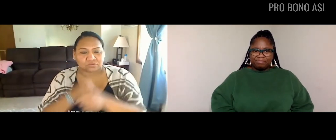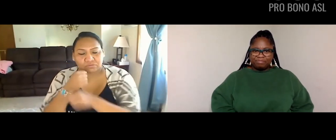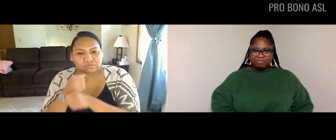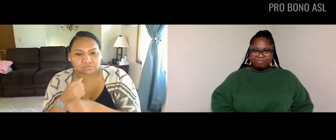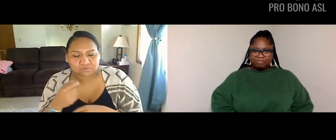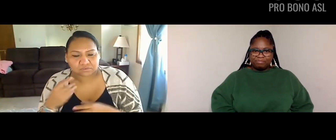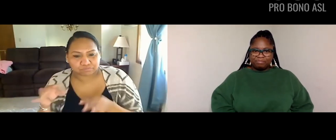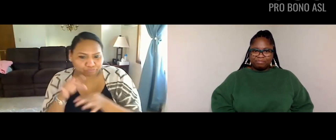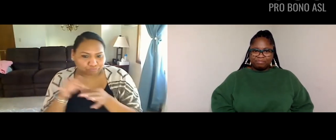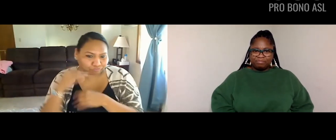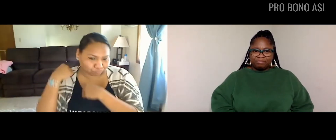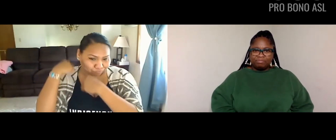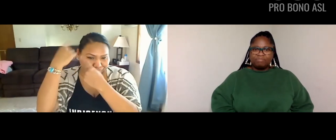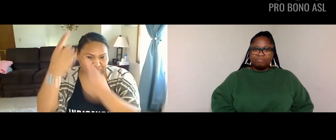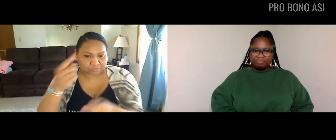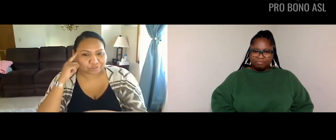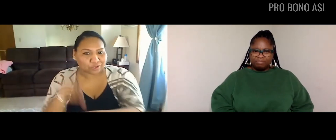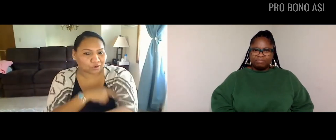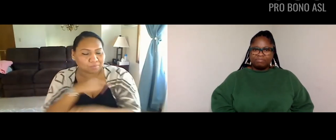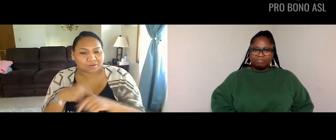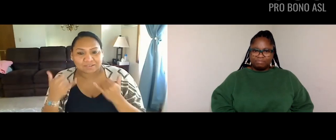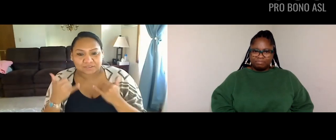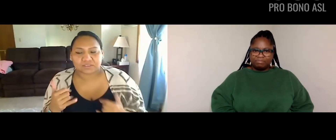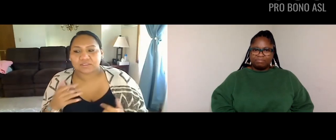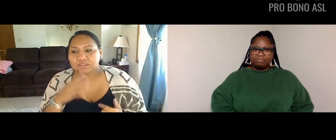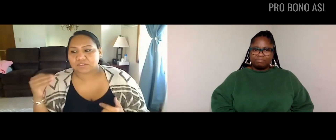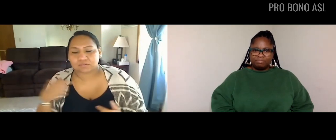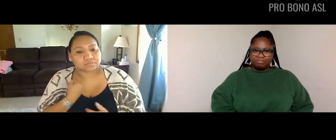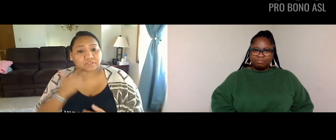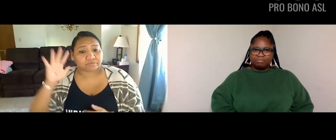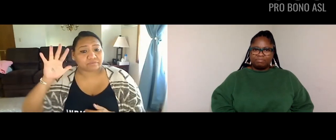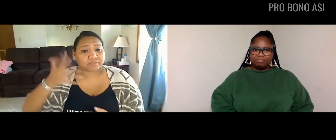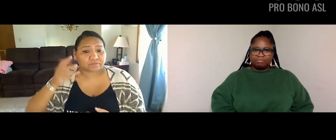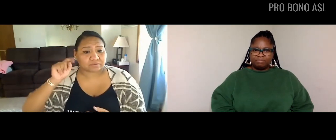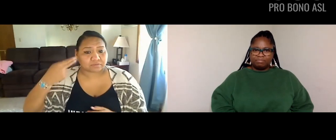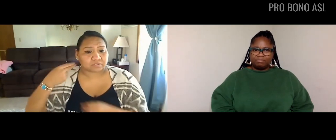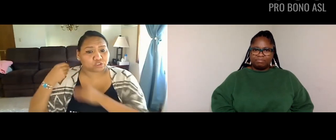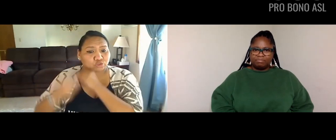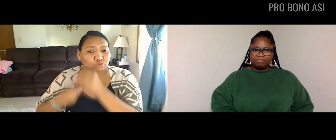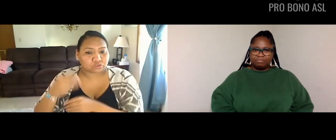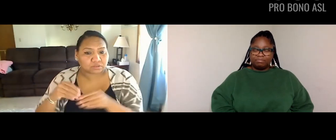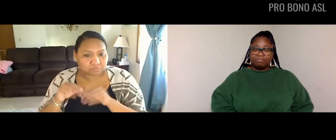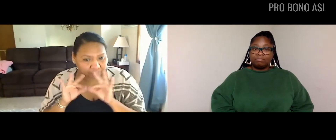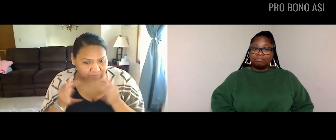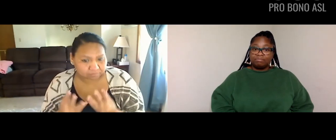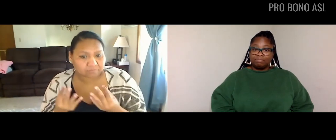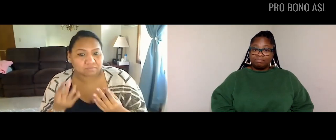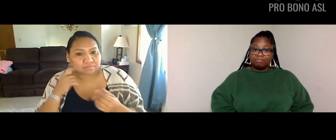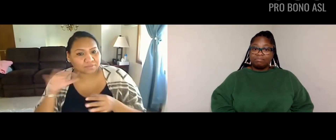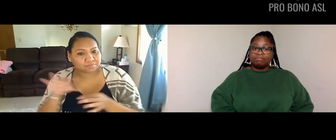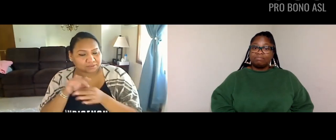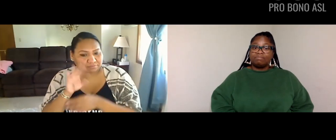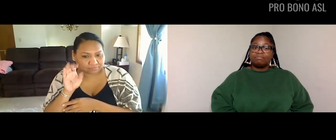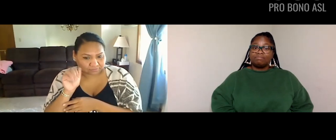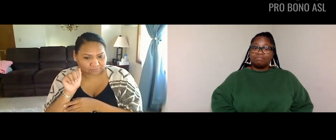Sure. I am a bead worker. I've been doing this for 21 years now. It's been a long time